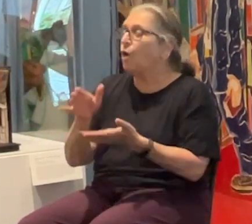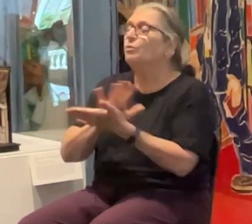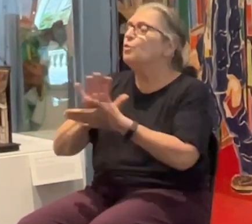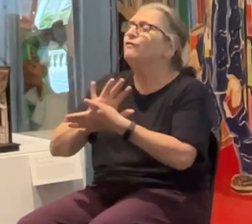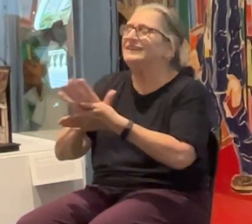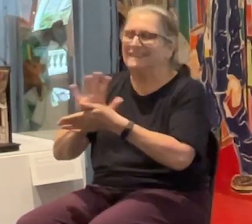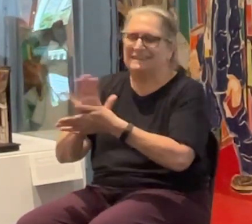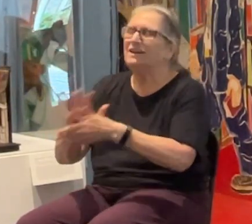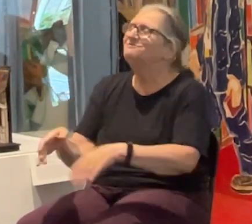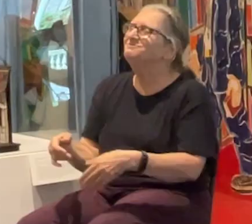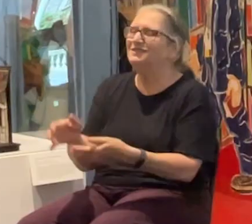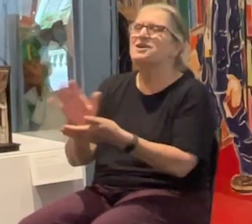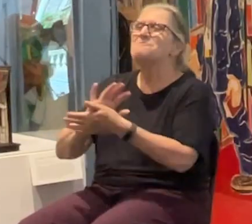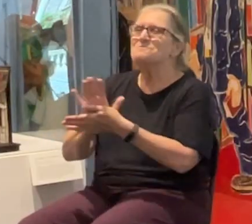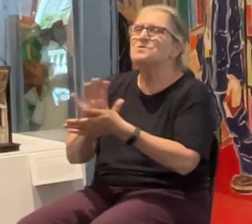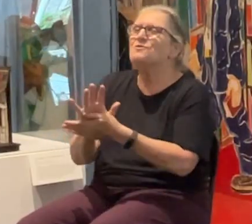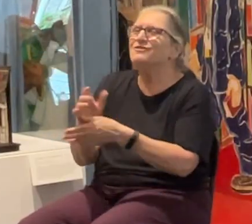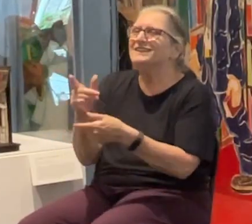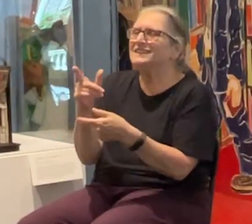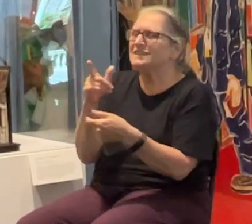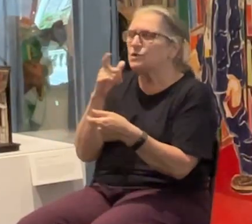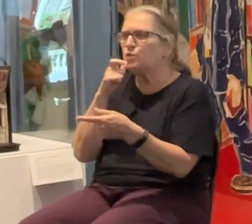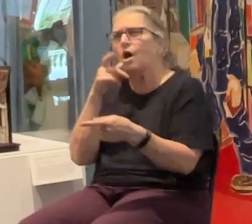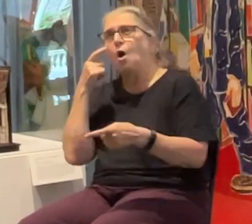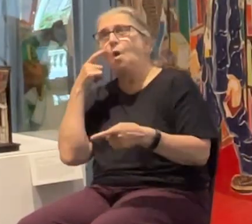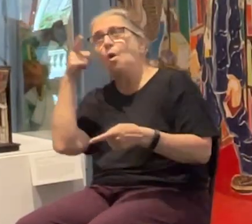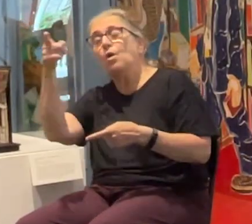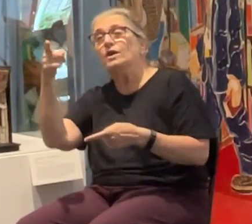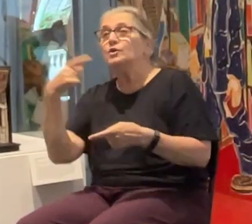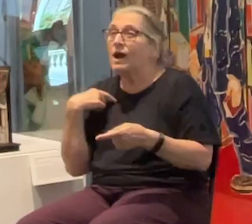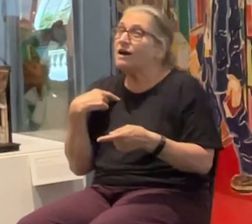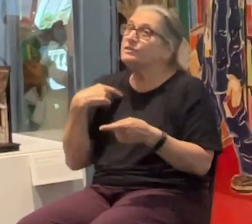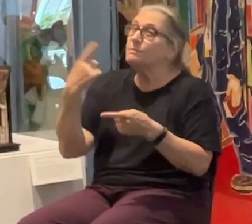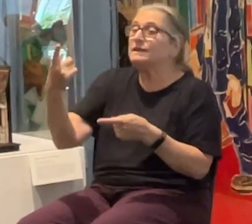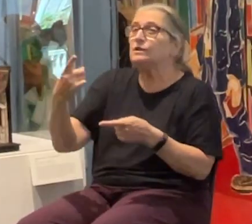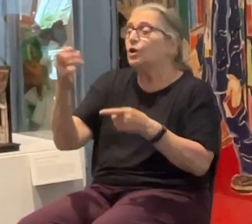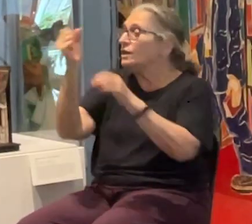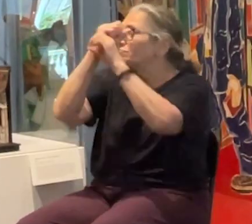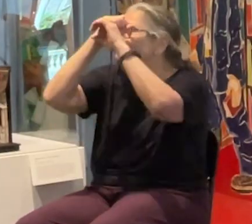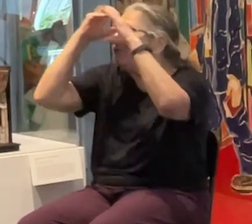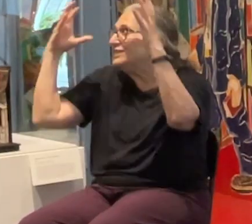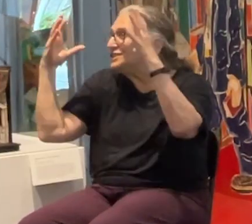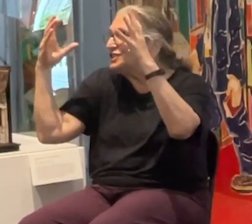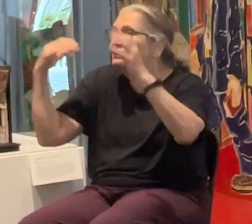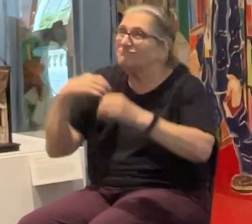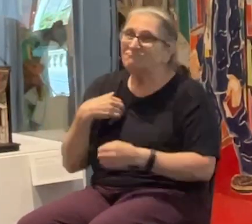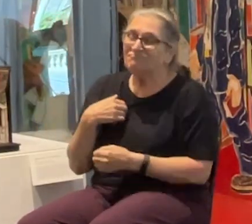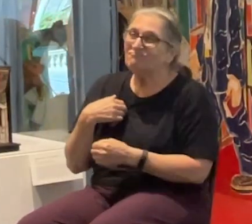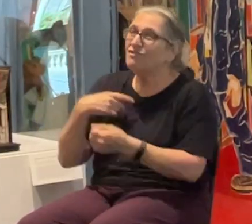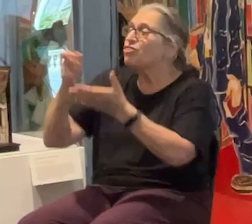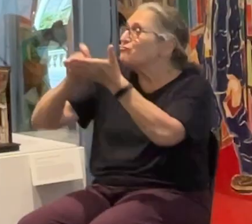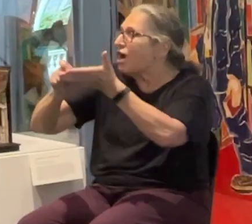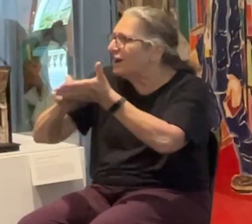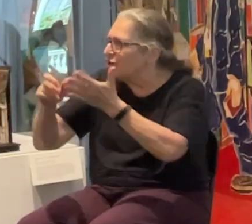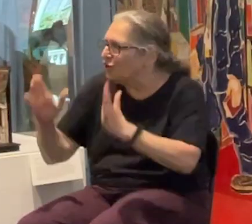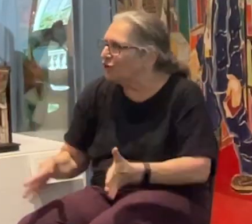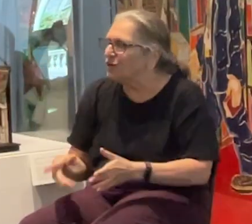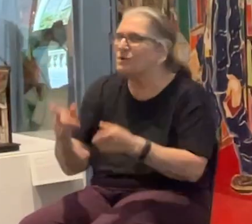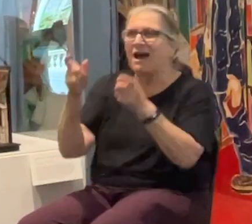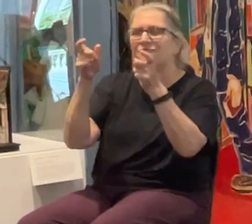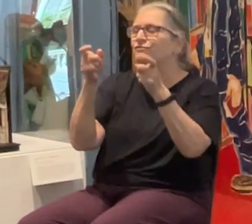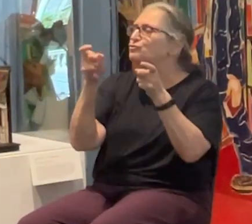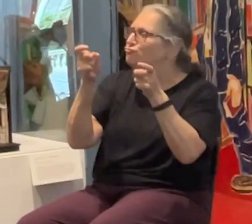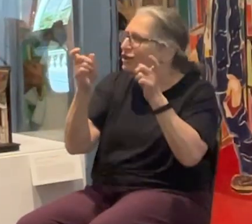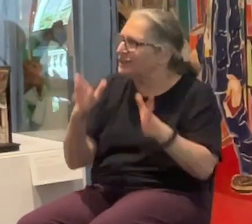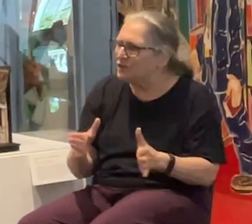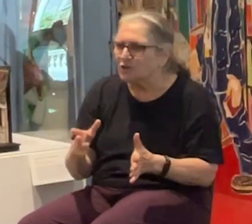whose vision it is, who's the director, maybe they wrote the film as well even, but there's this whole kind of people who have specialization of